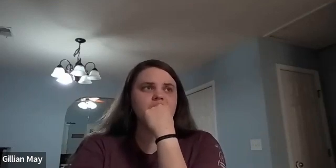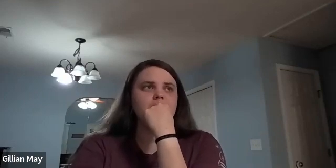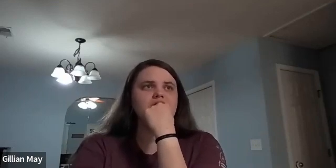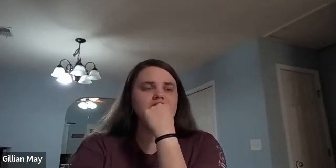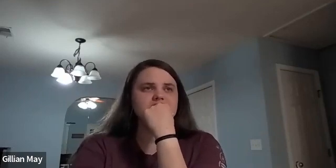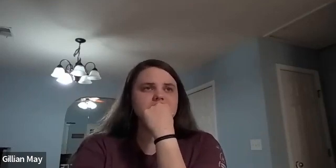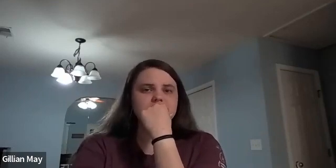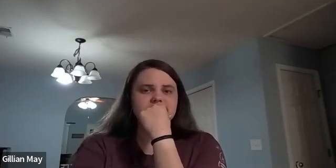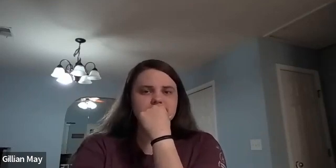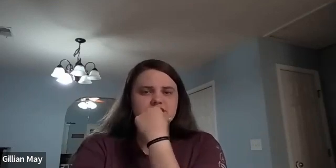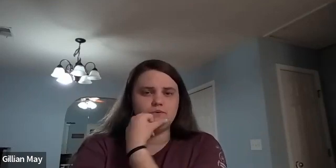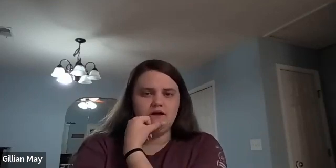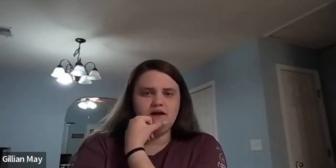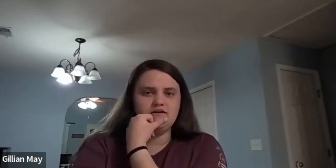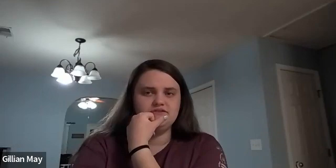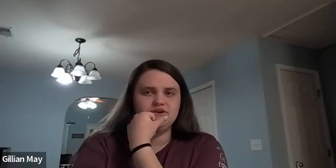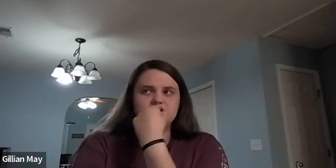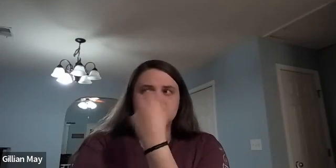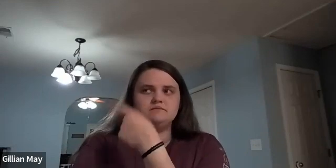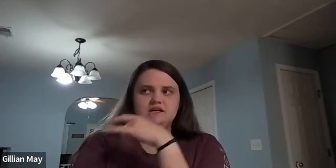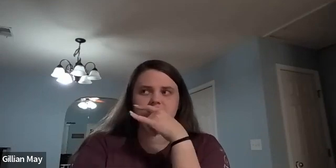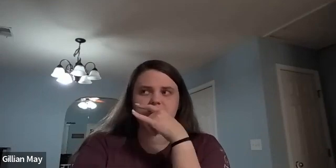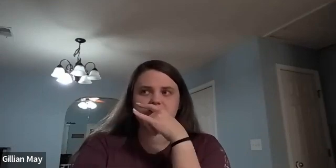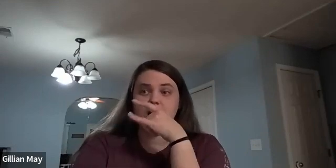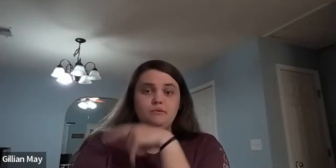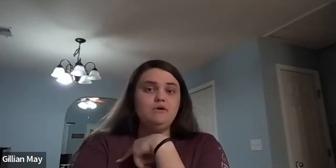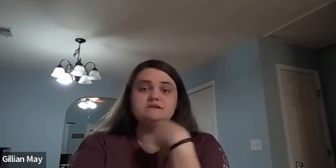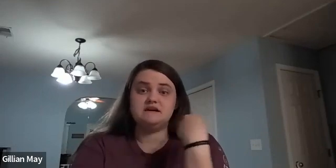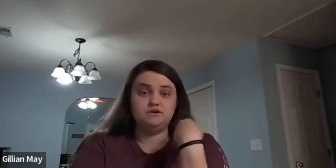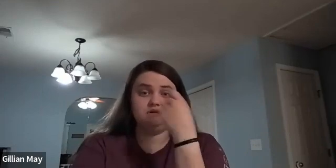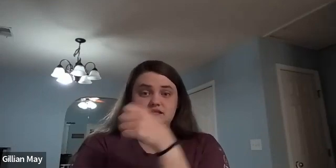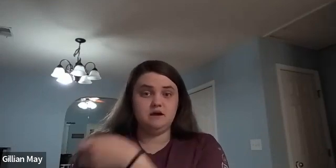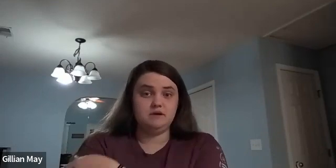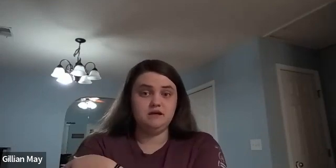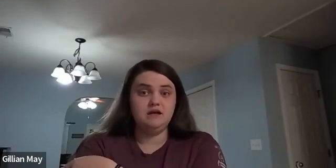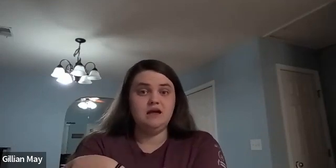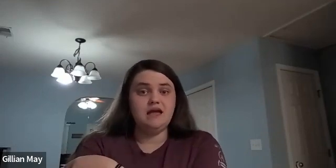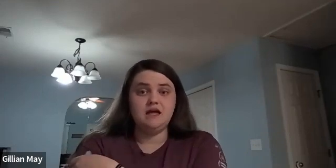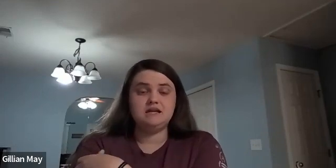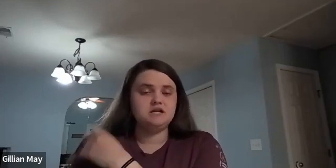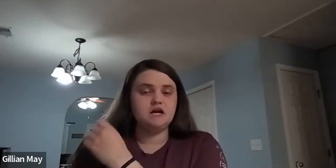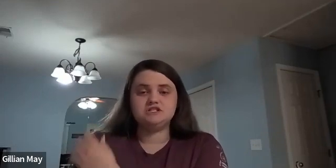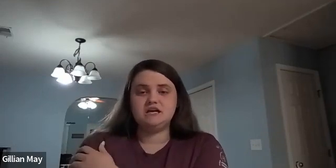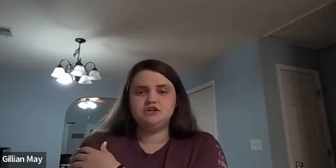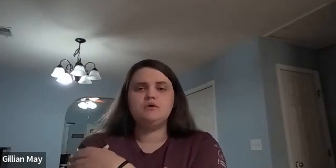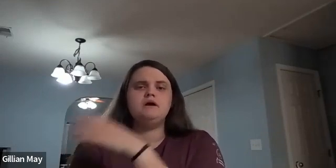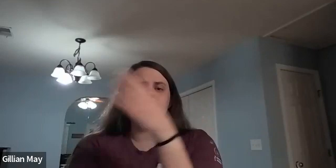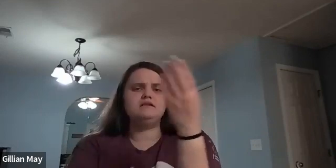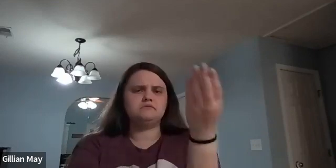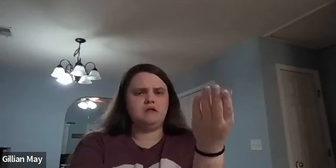but a lot of times it's always interesting. We'll have some kids. I mean, we always have new kids coming, And it's not just like, when like